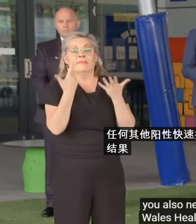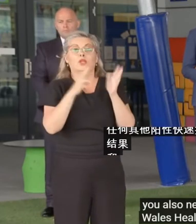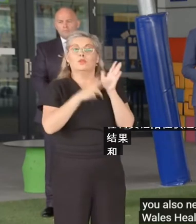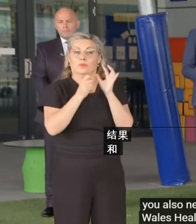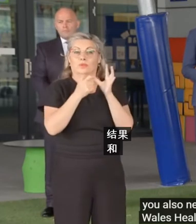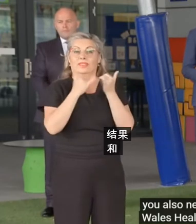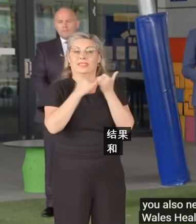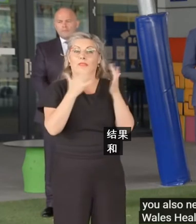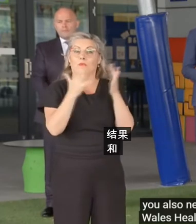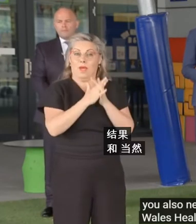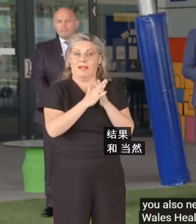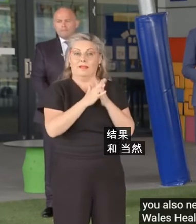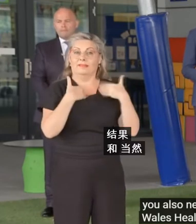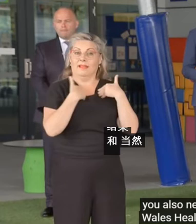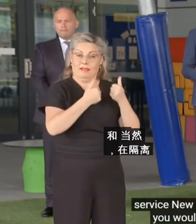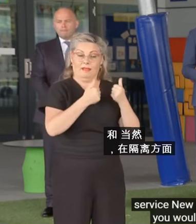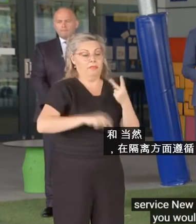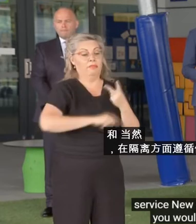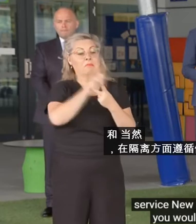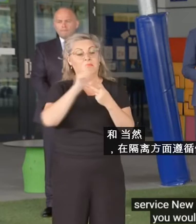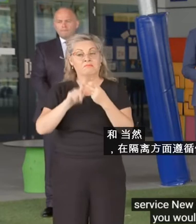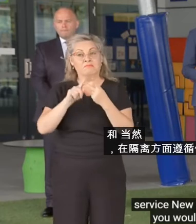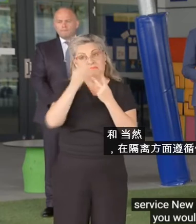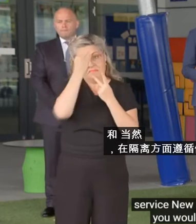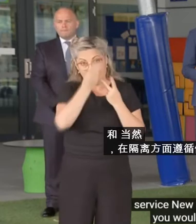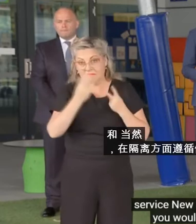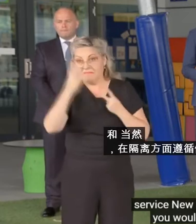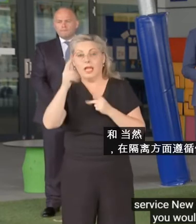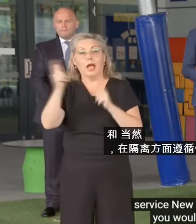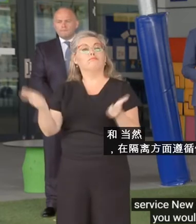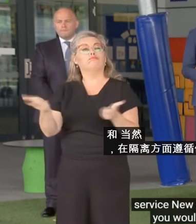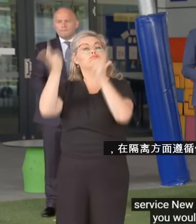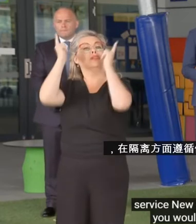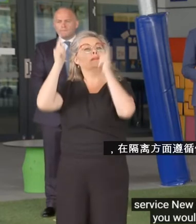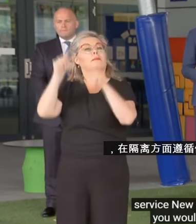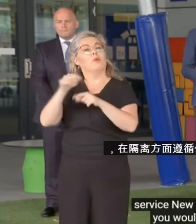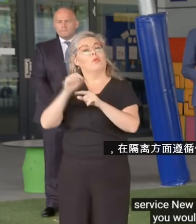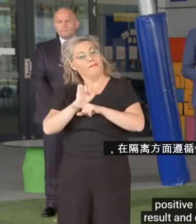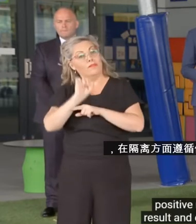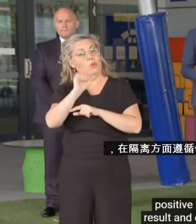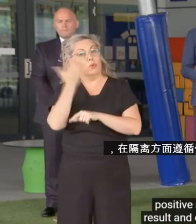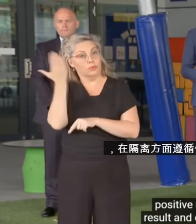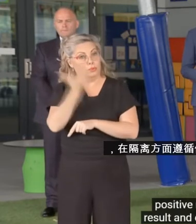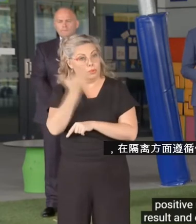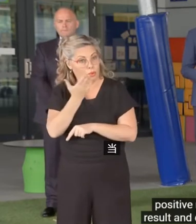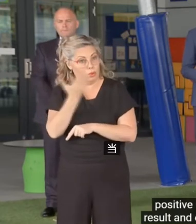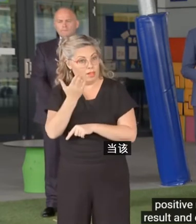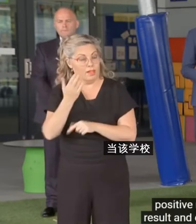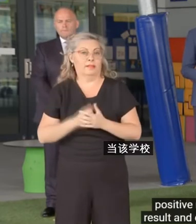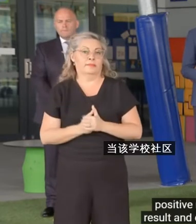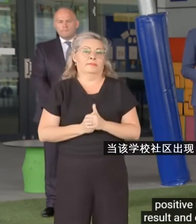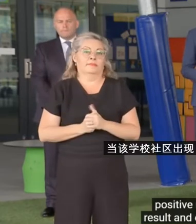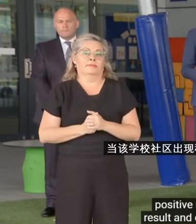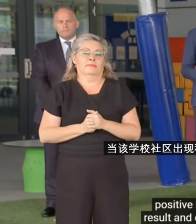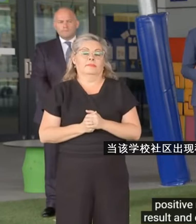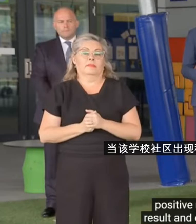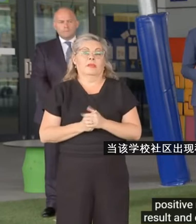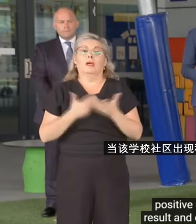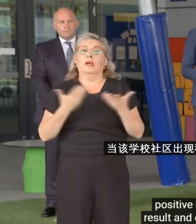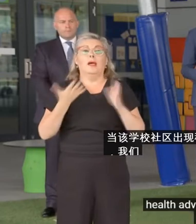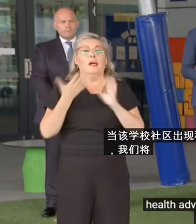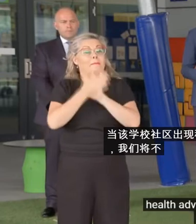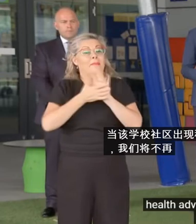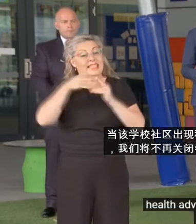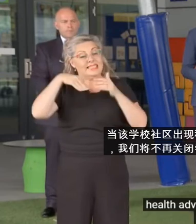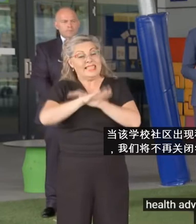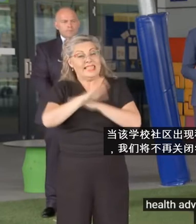result, and of course follow the health advice in terms of your isolation. We will no longer be closing schools when there is a positive COVID